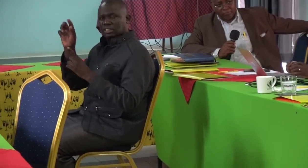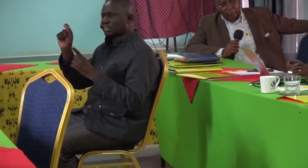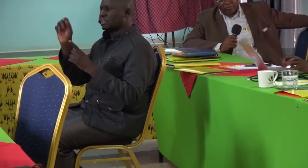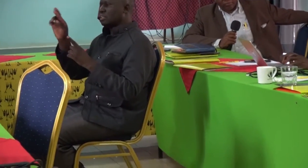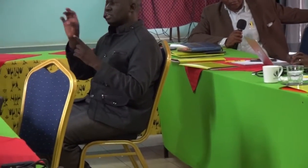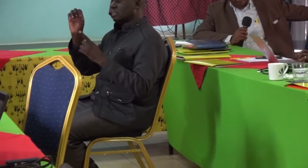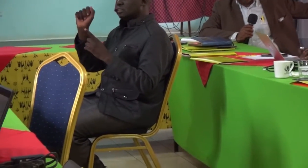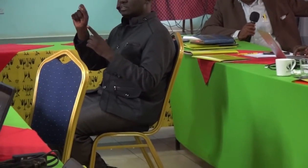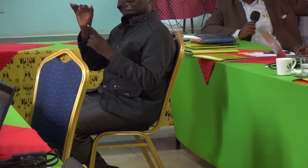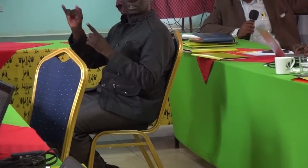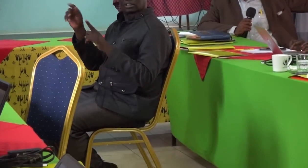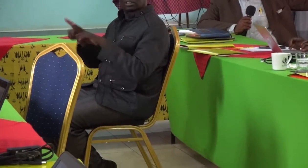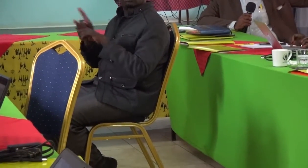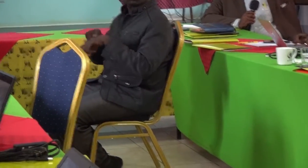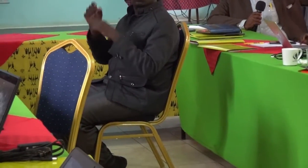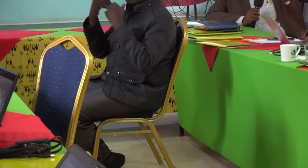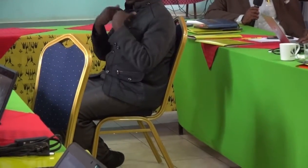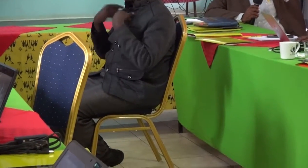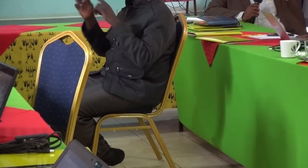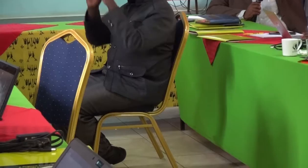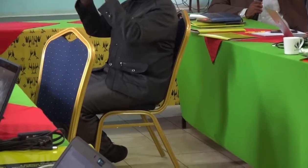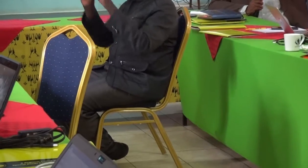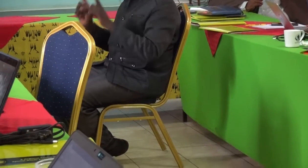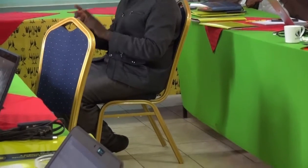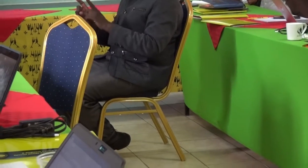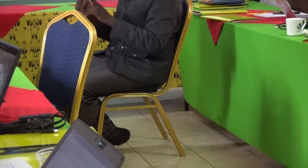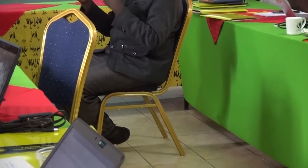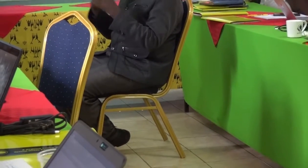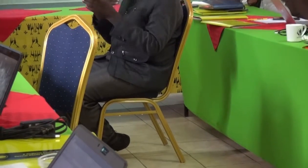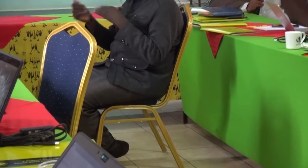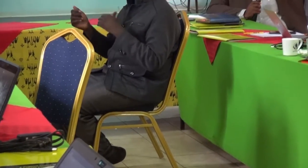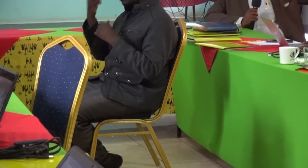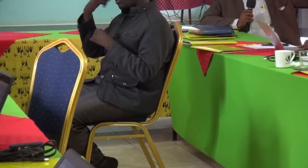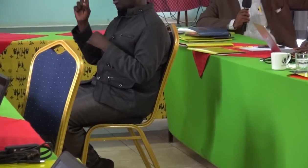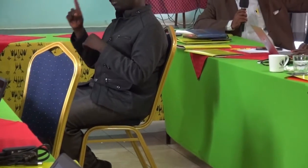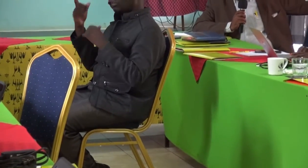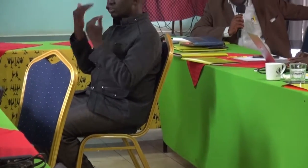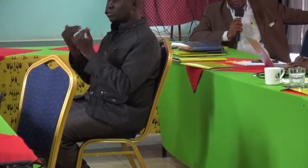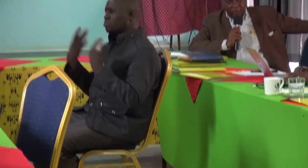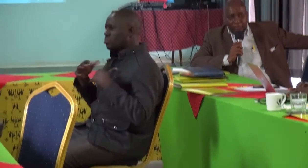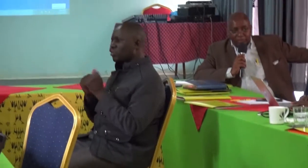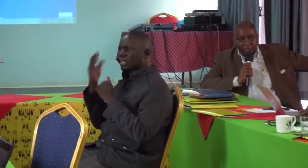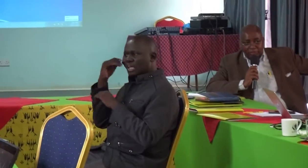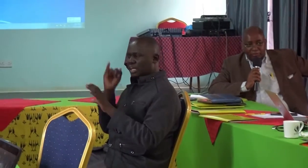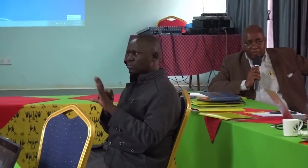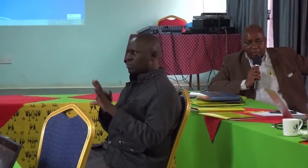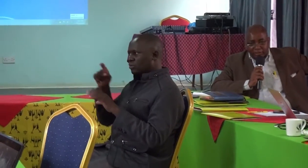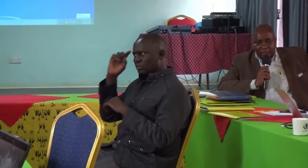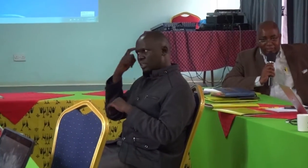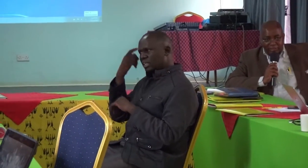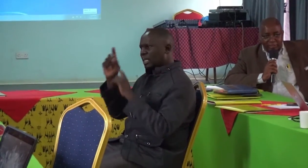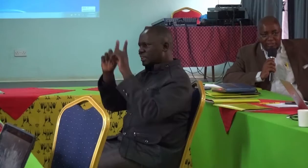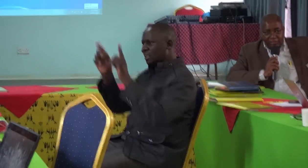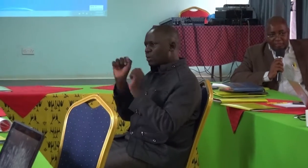also the exams signed for those people with hearing impairment. Thank you. Oh, thank you very